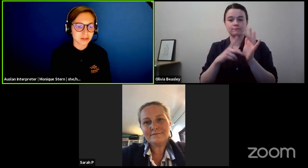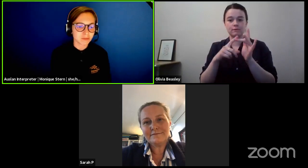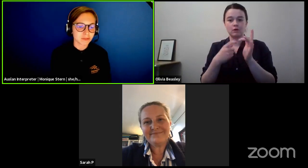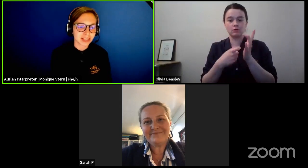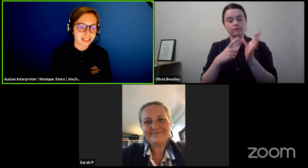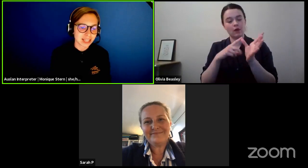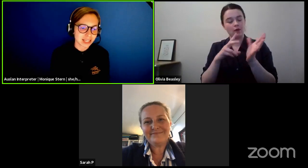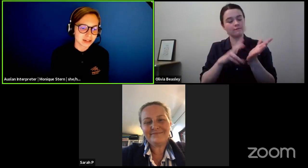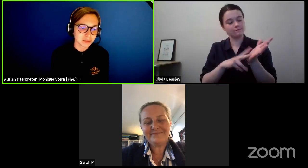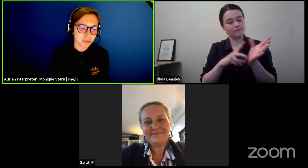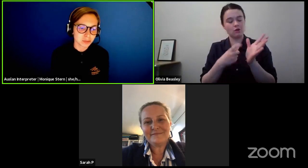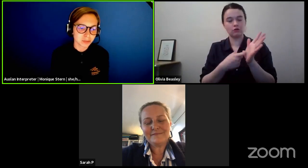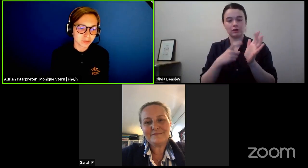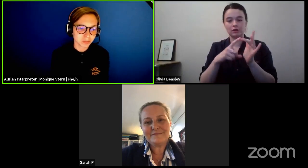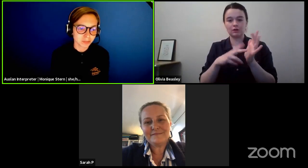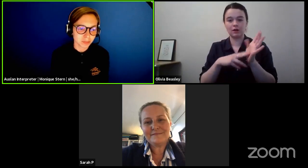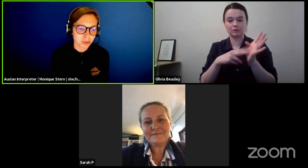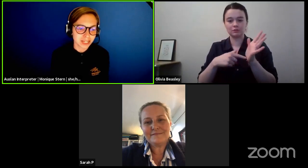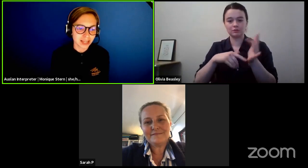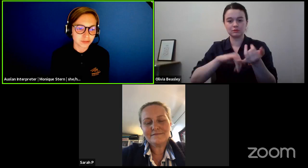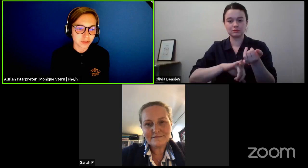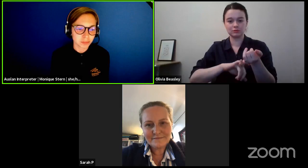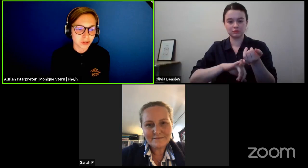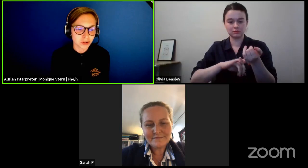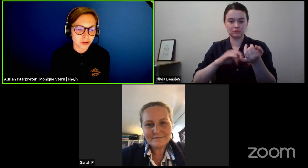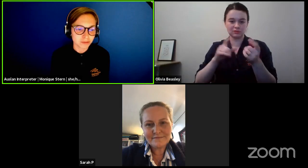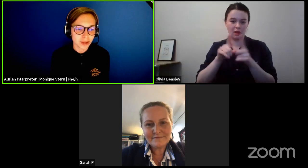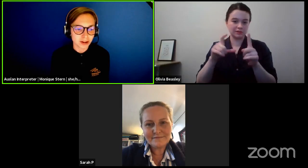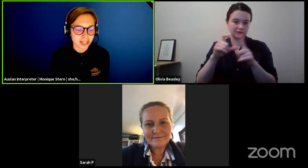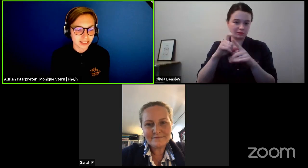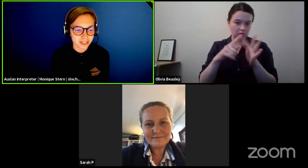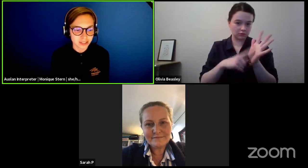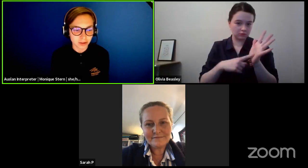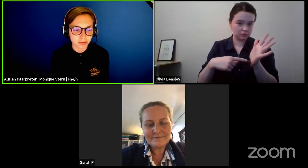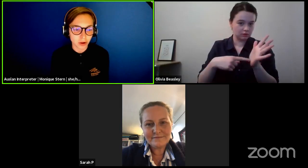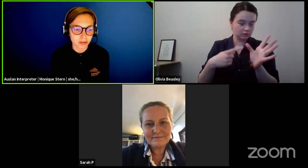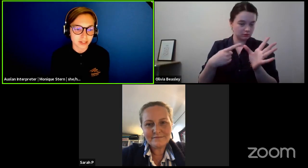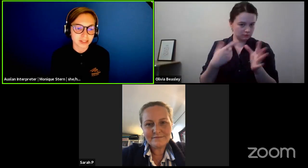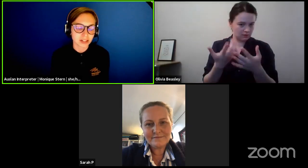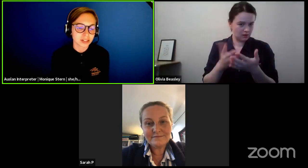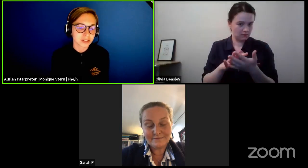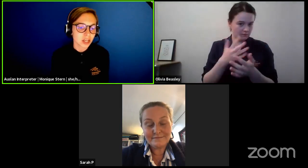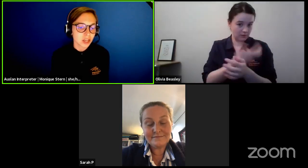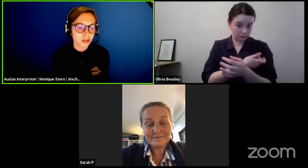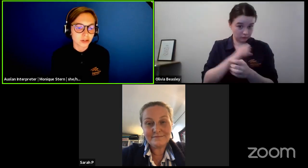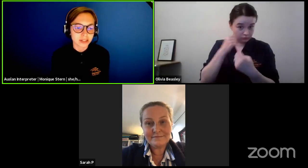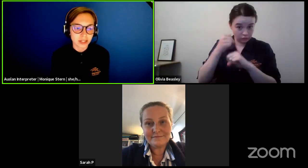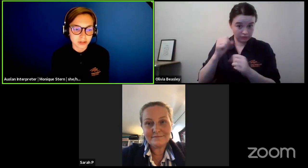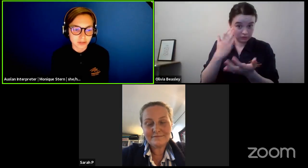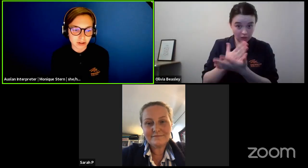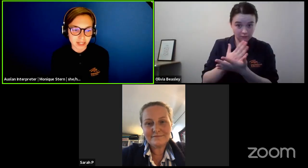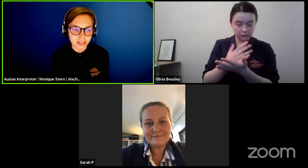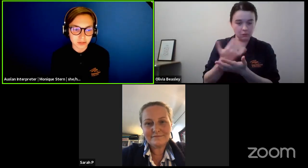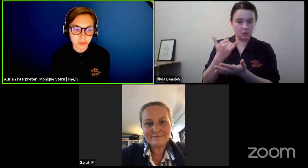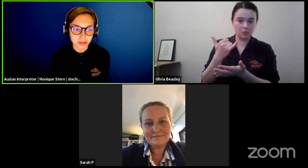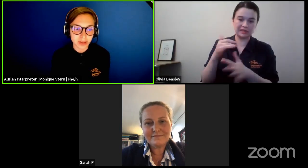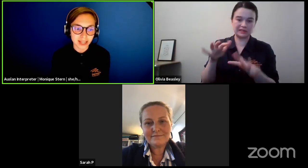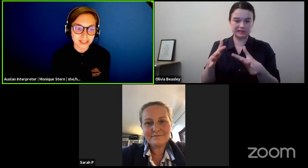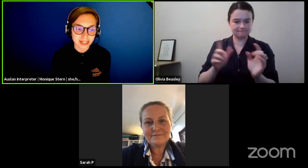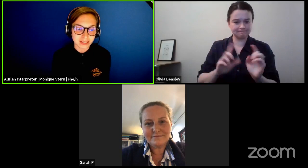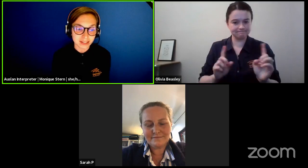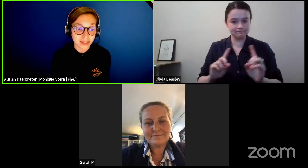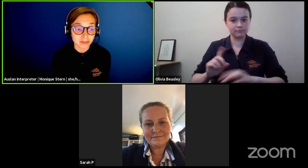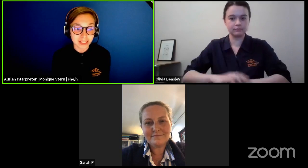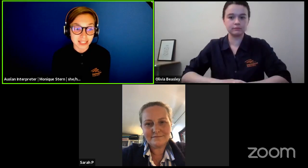So how does the vaccine protect from the new variants of COVID, such as the Delta variant?